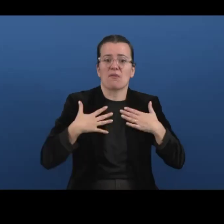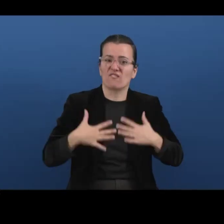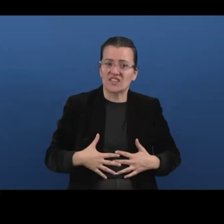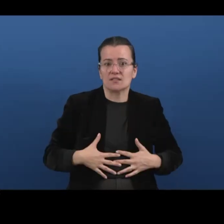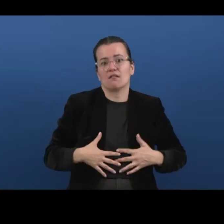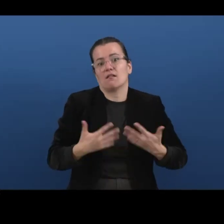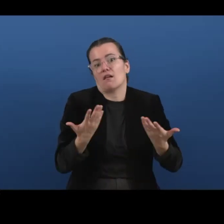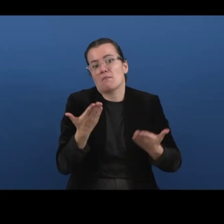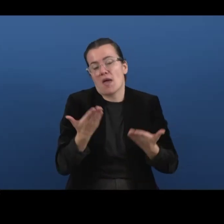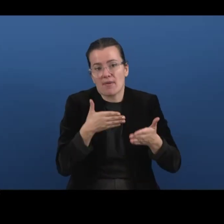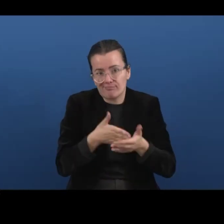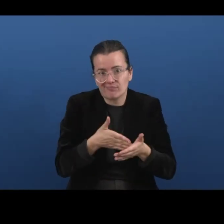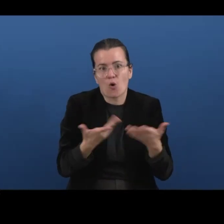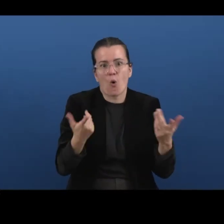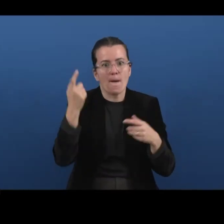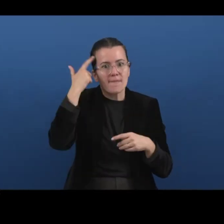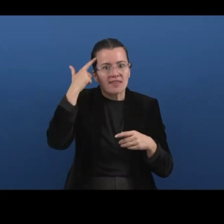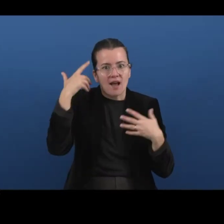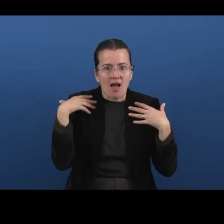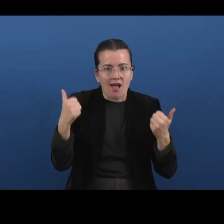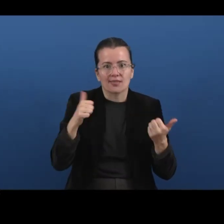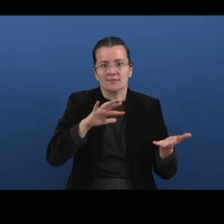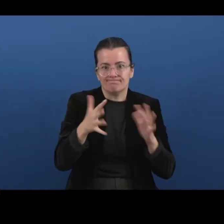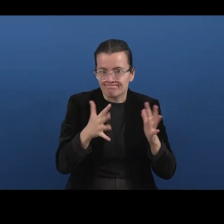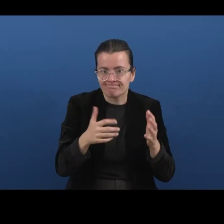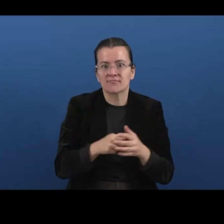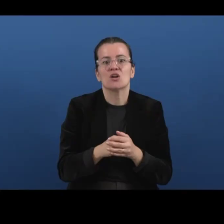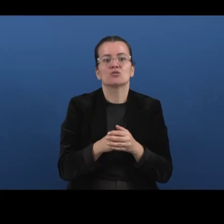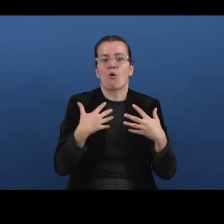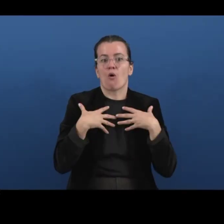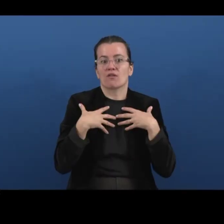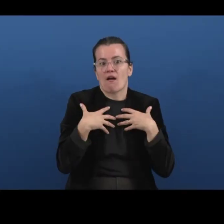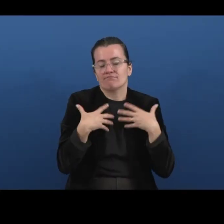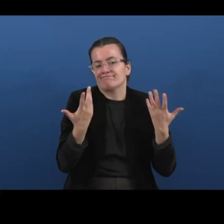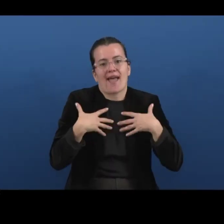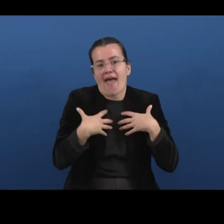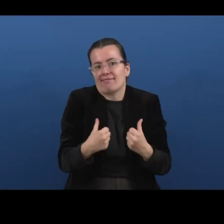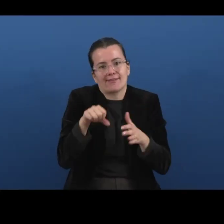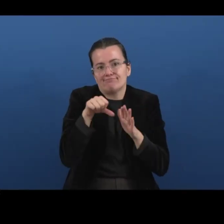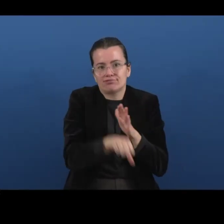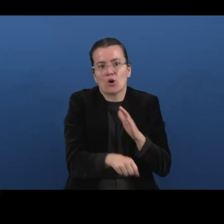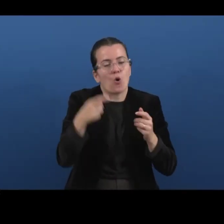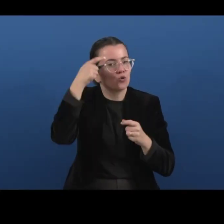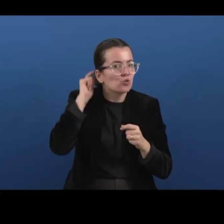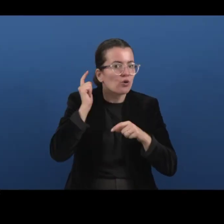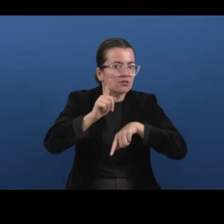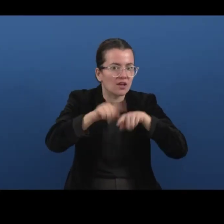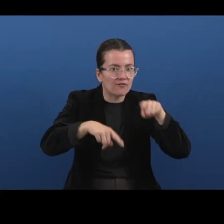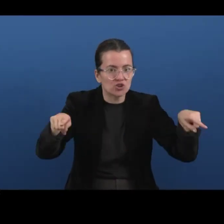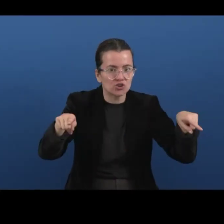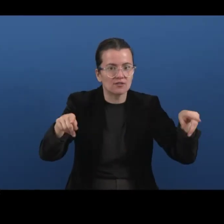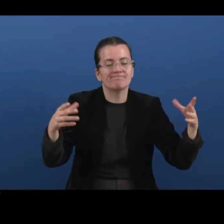are neurodivergent, or are caring for somebody. And we keep carers as part of that group so